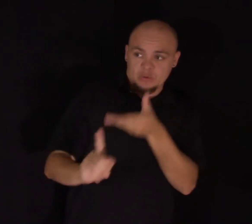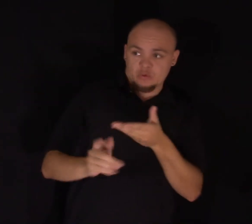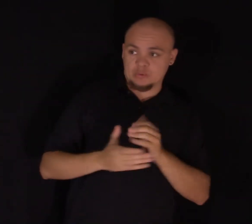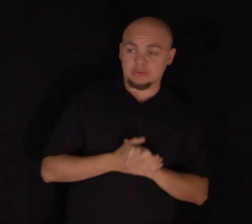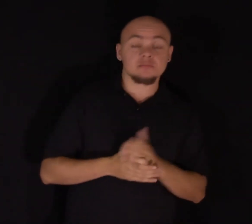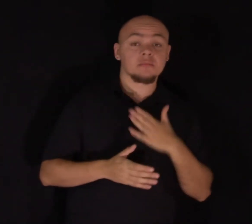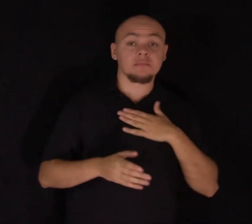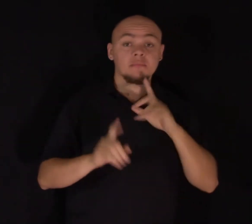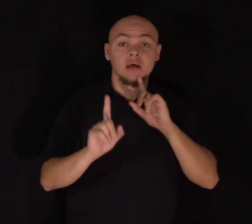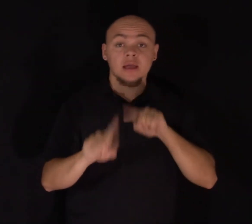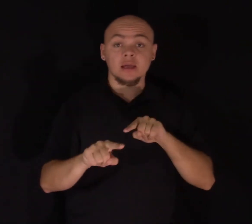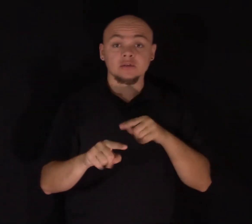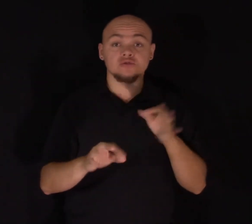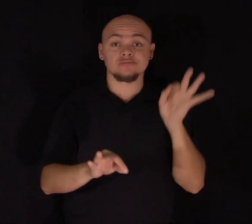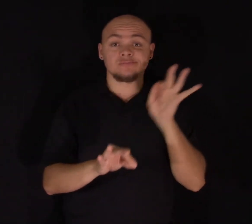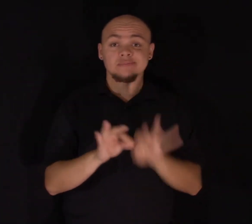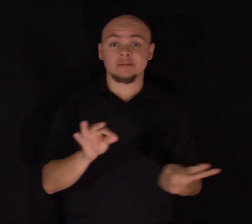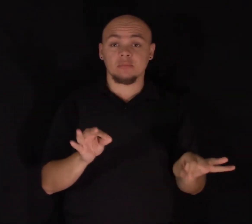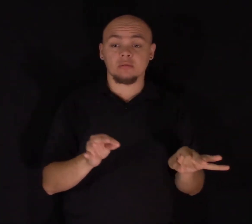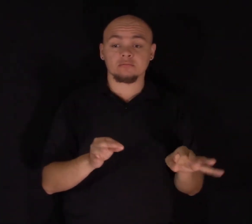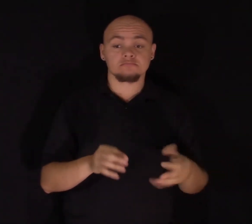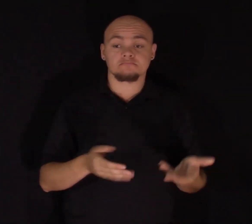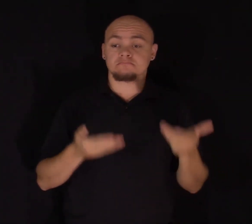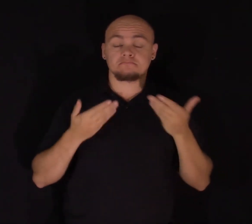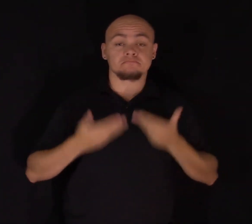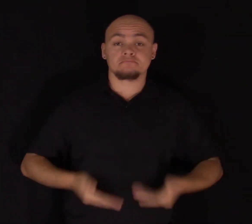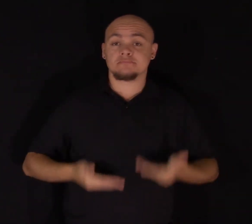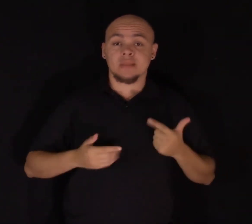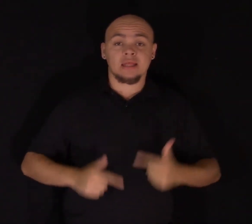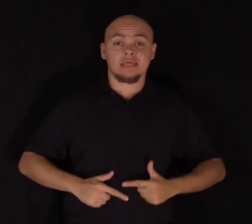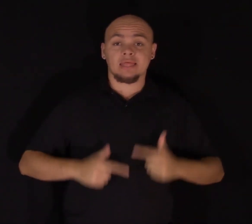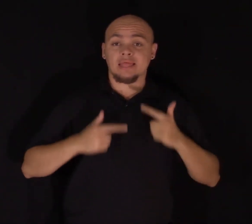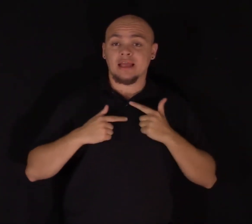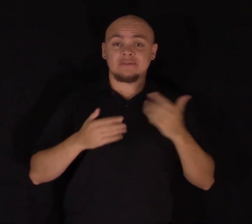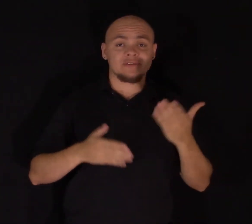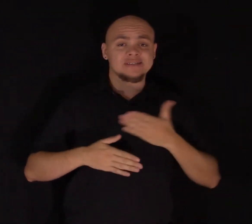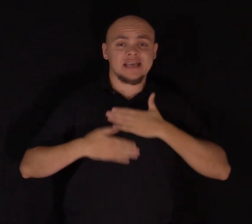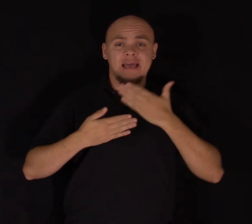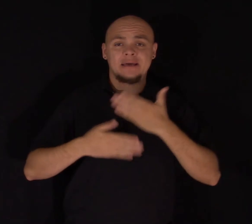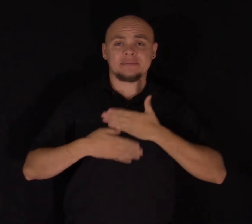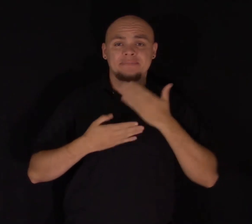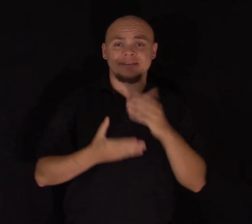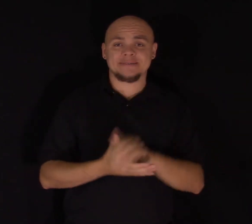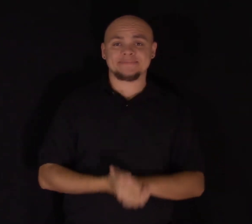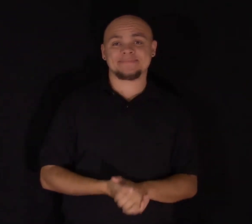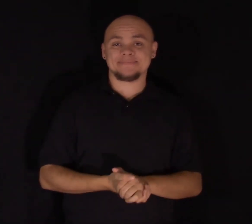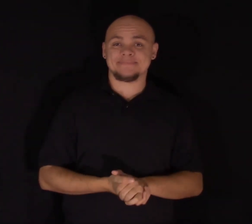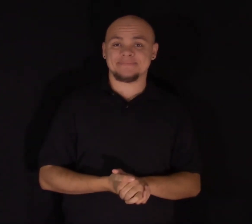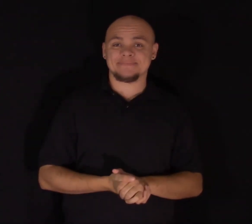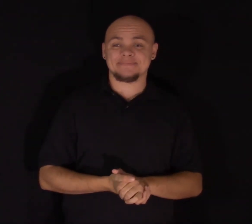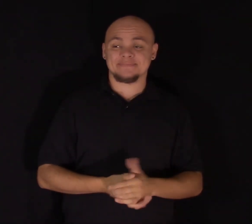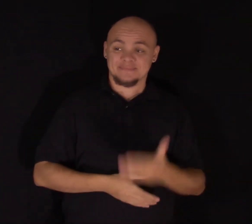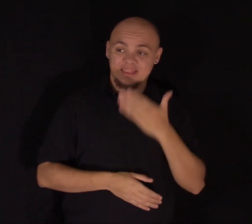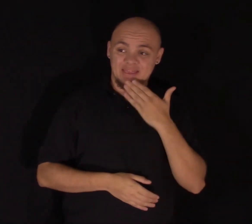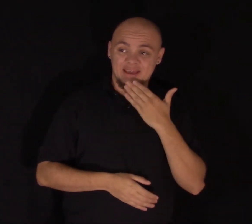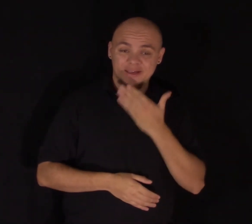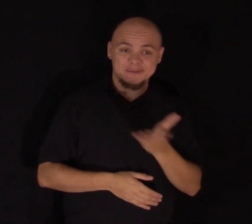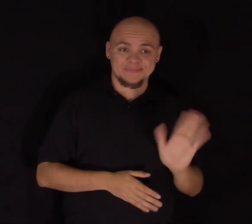my answer was simply that I have a very happy life. Thank you.